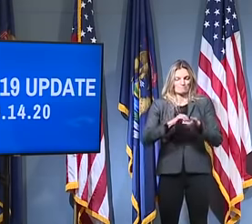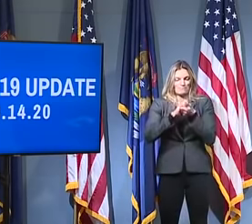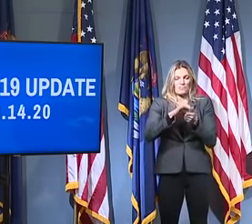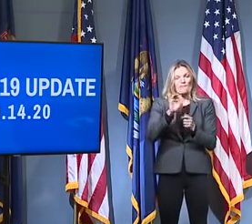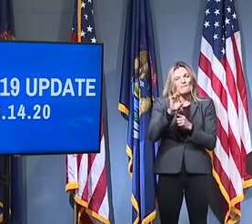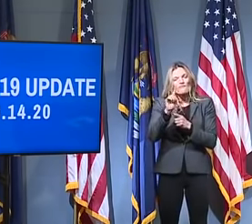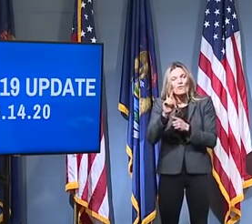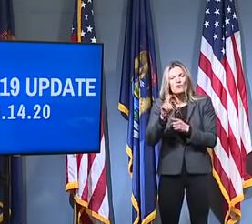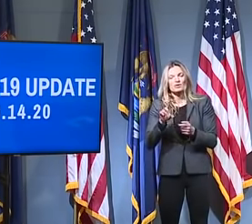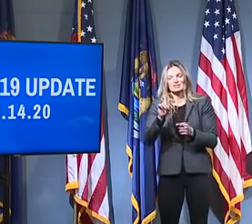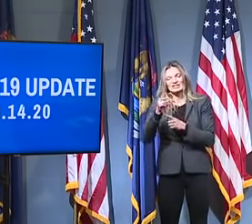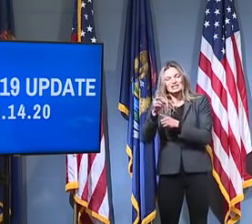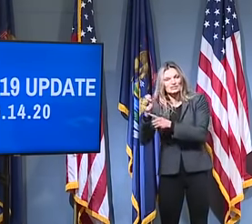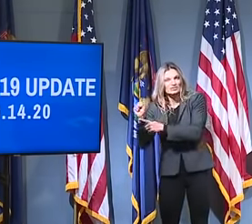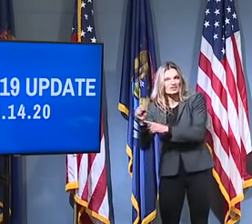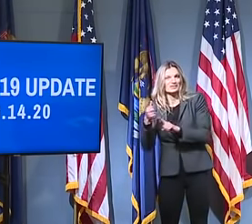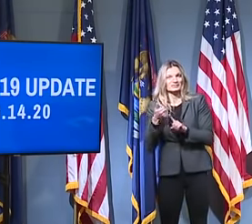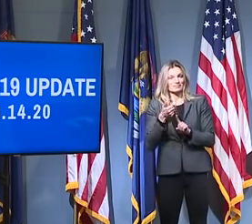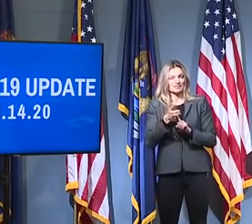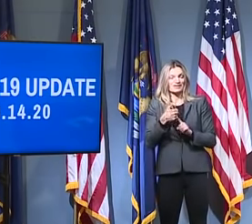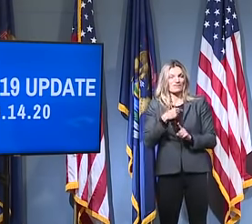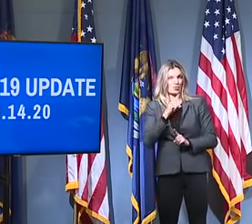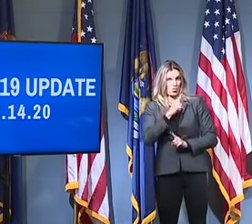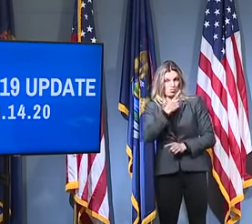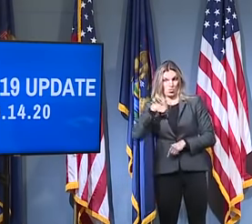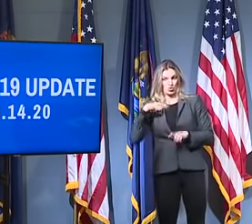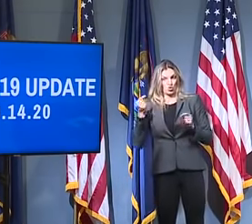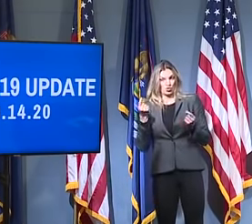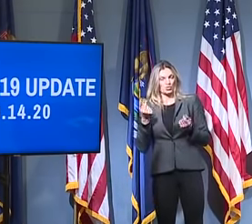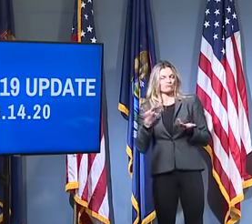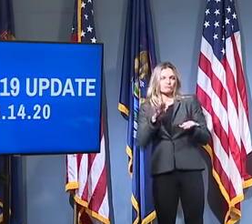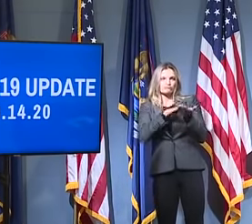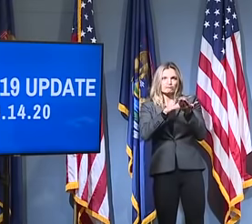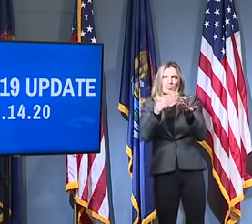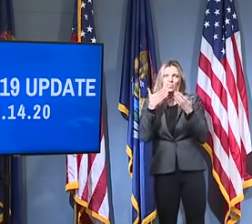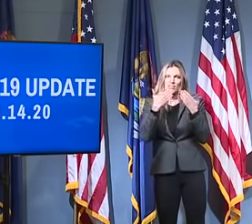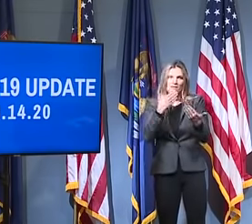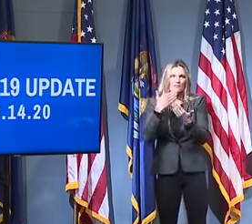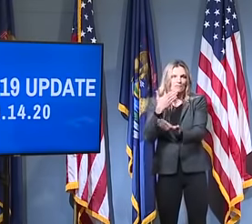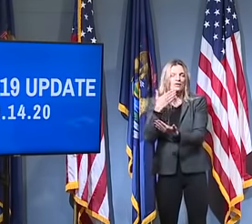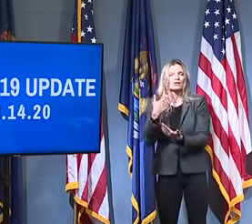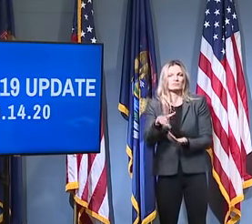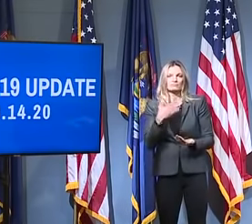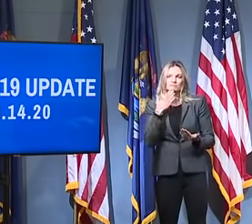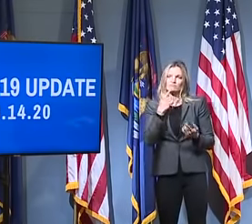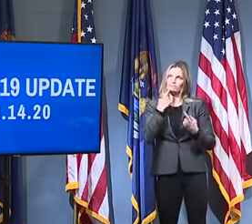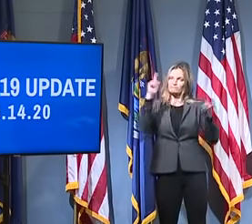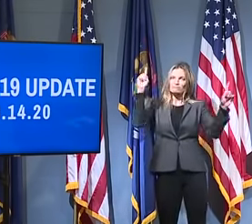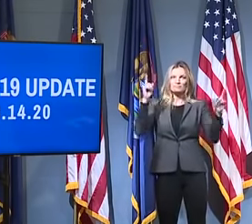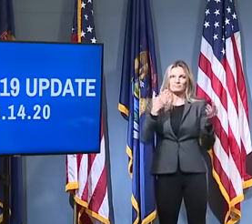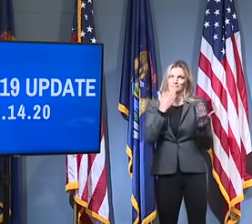FEMA, DHHS, all deserve our thanks, my thanks, and our state's thanks for making this a reality.